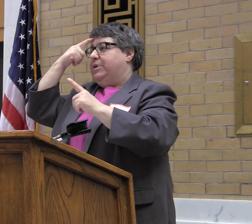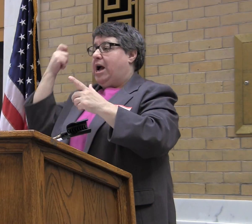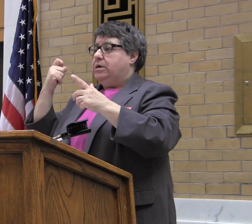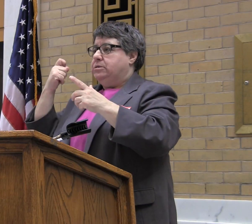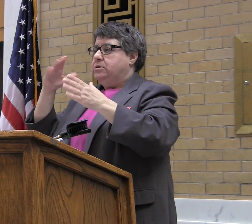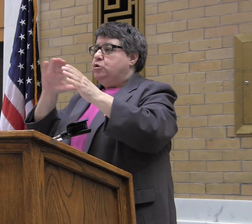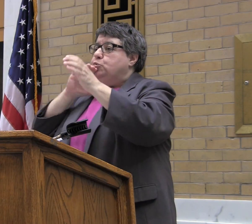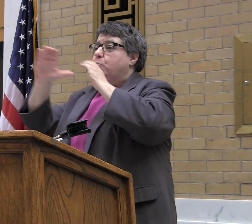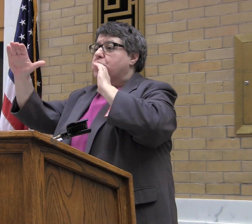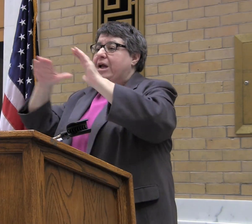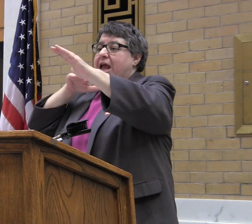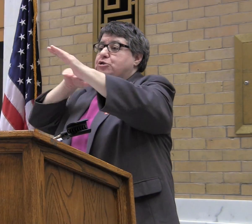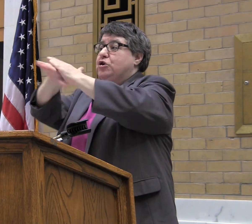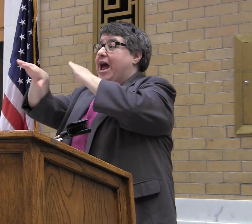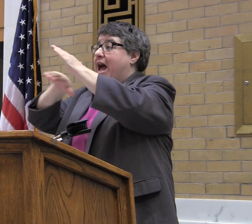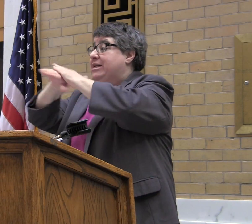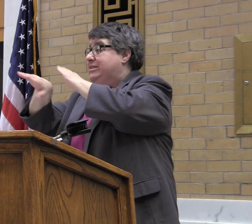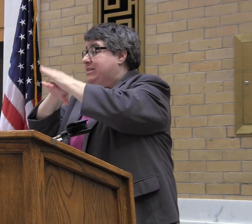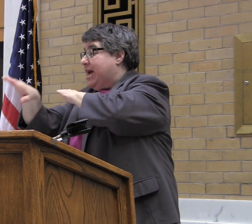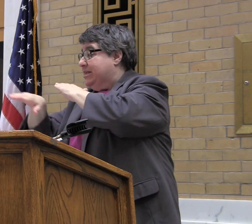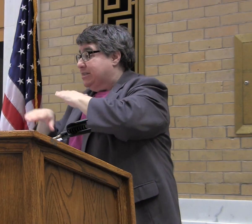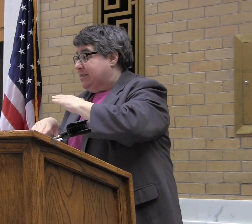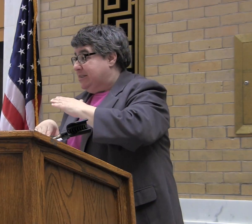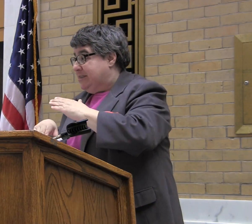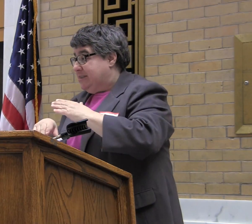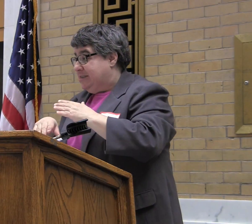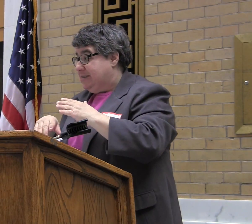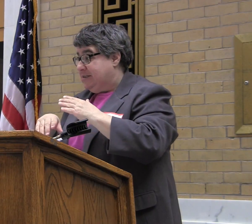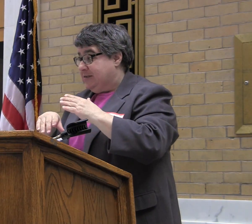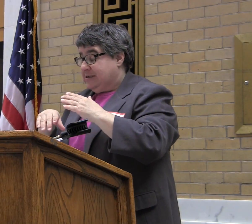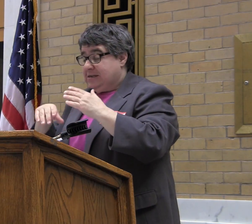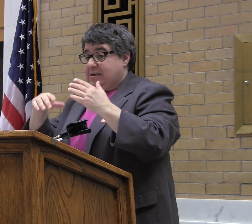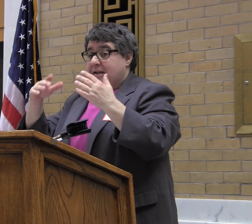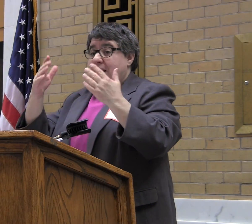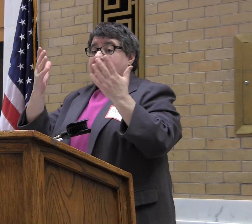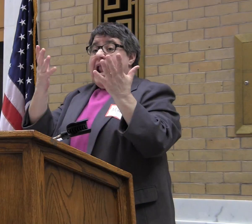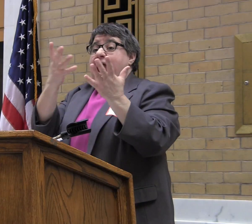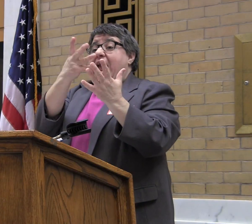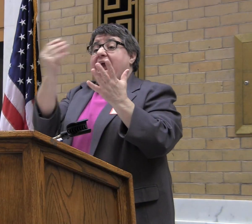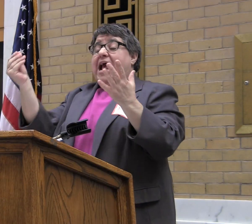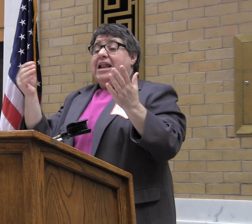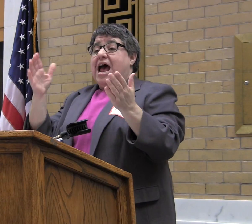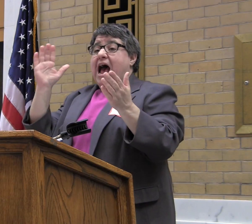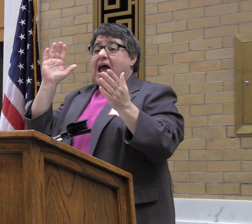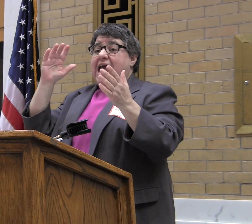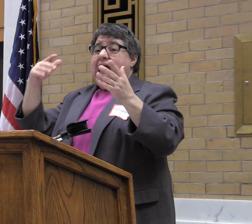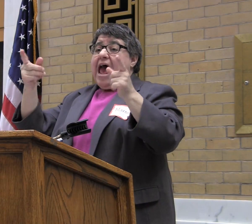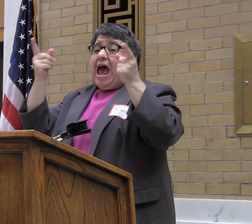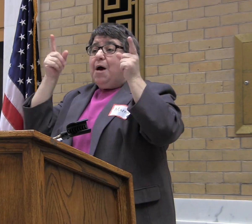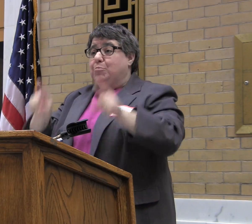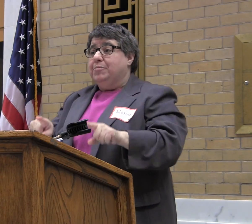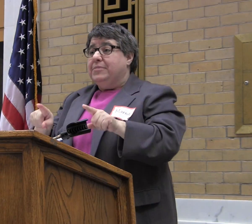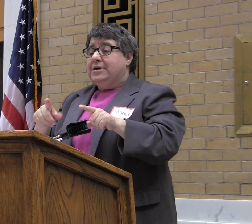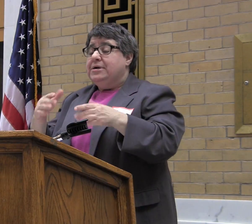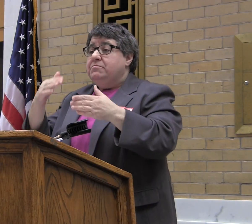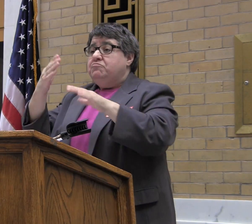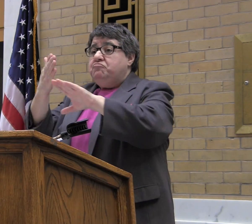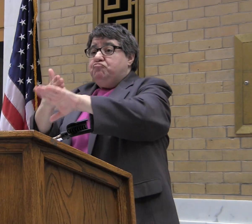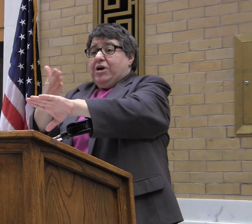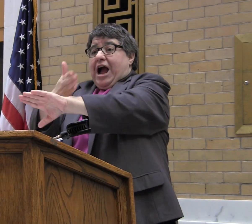case manager that I could communicate with. It allowed me 100% communication